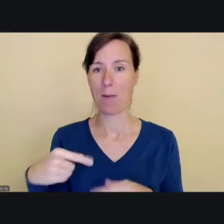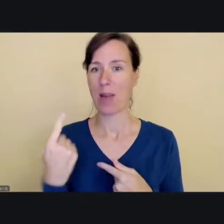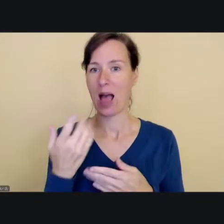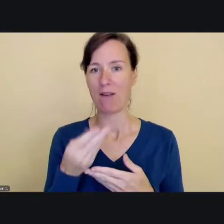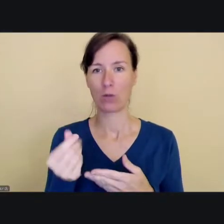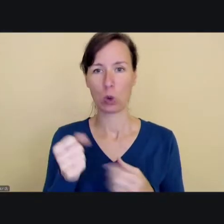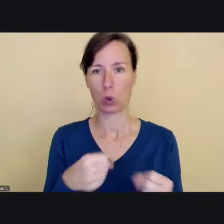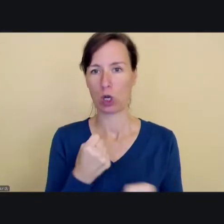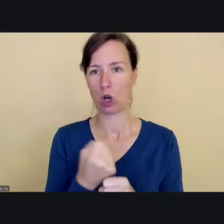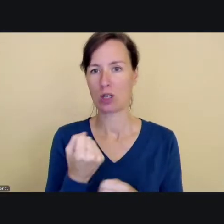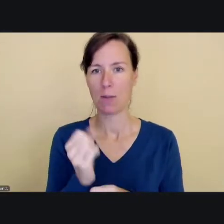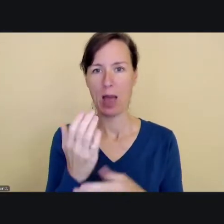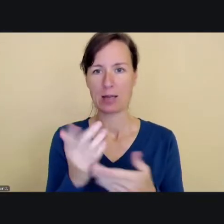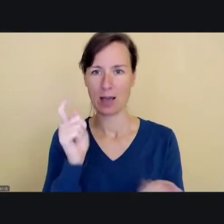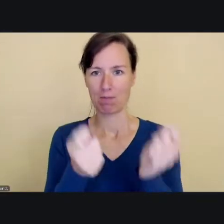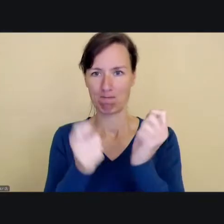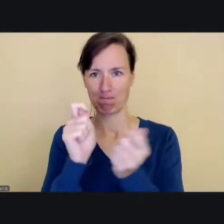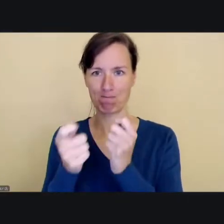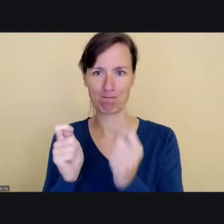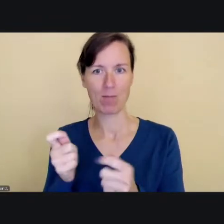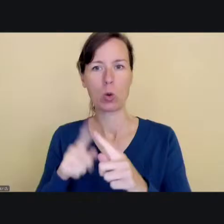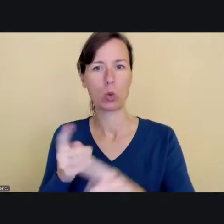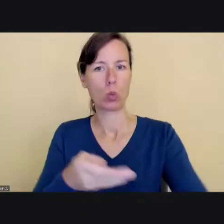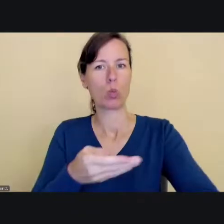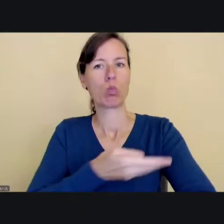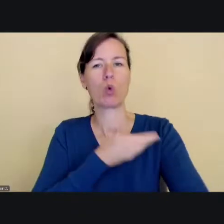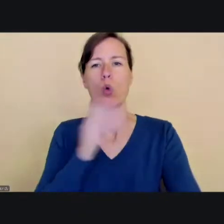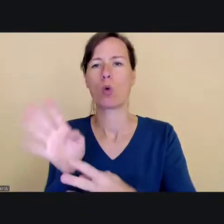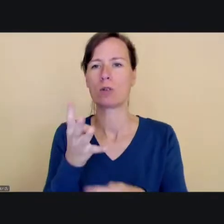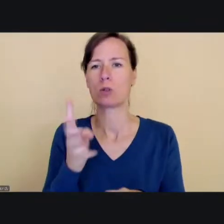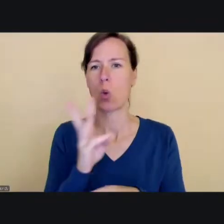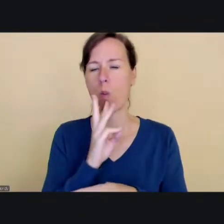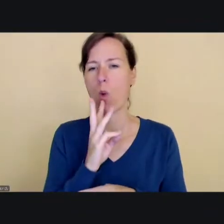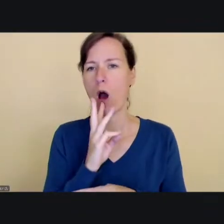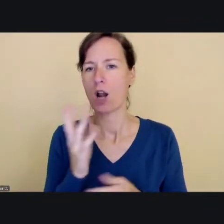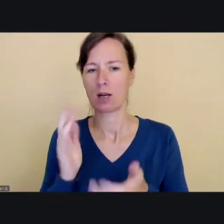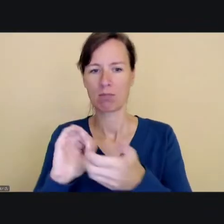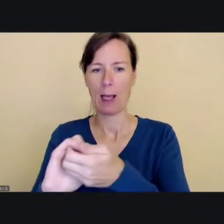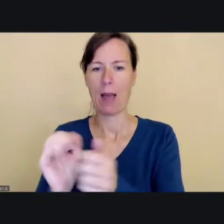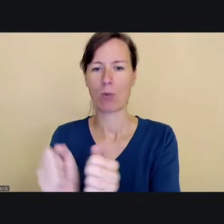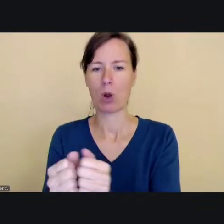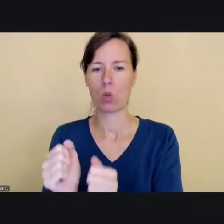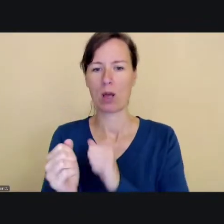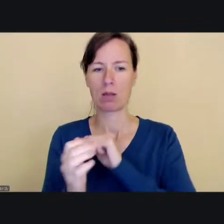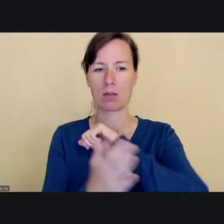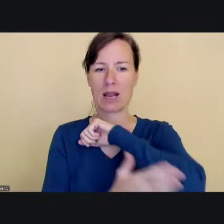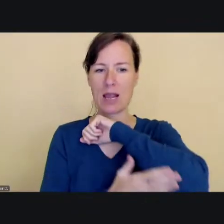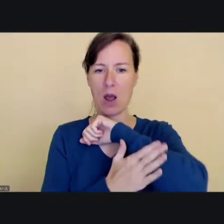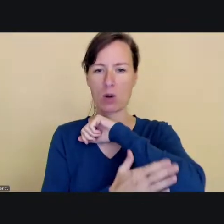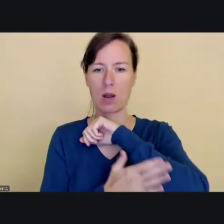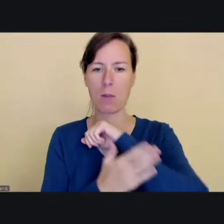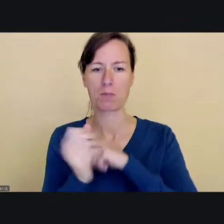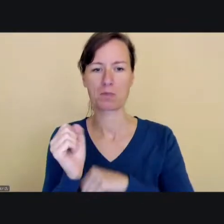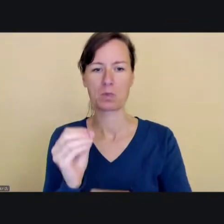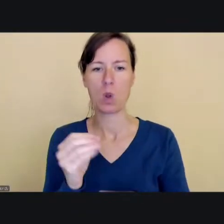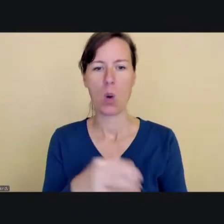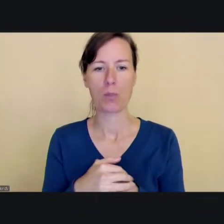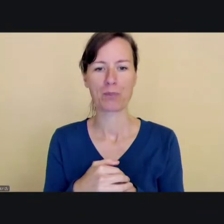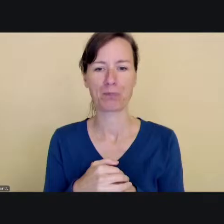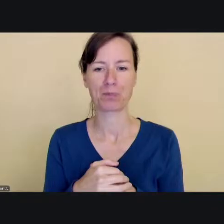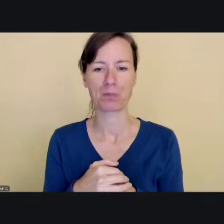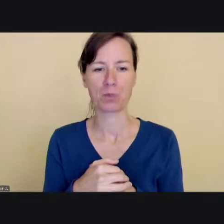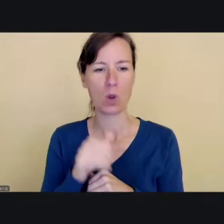the county to enhance our stormwater. So we don't have the storm or the flooding of 2021